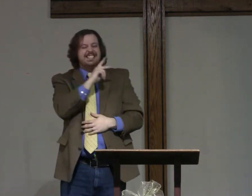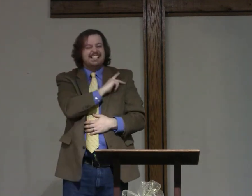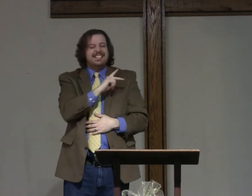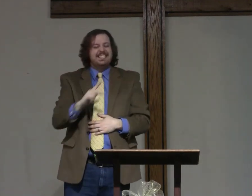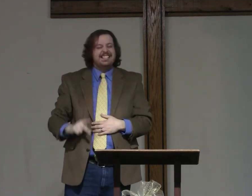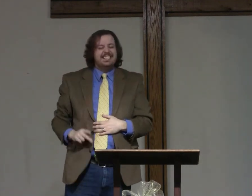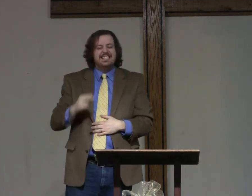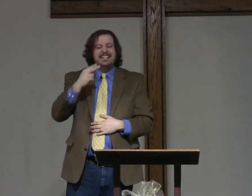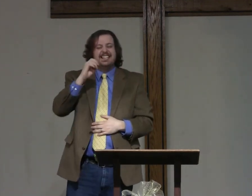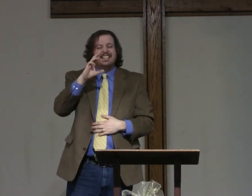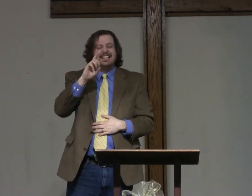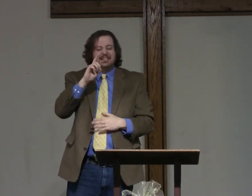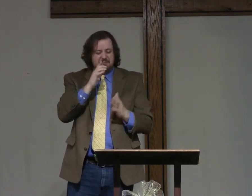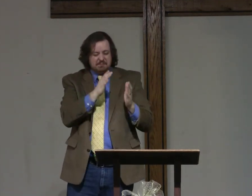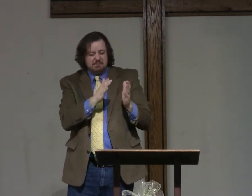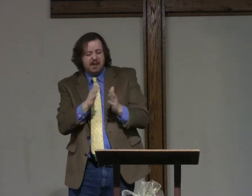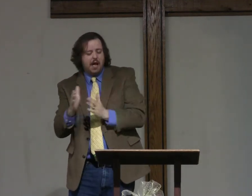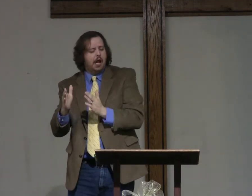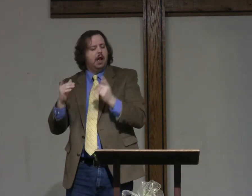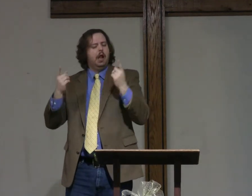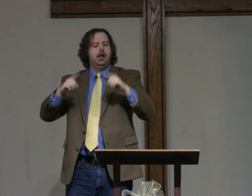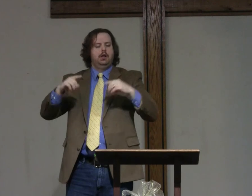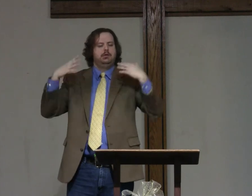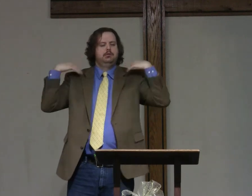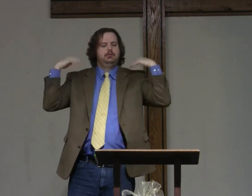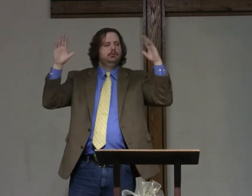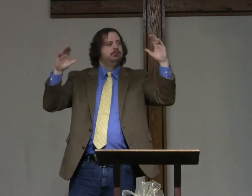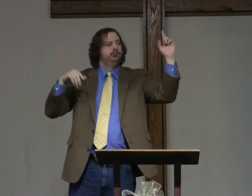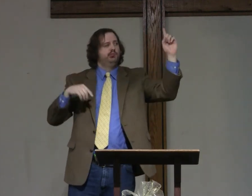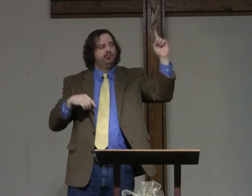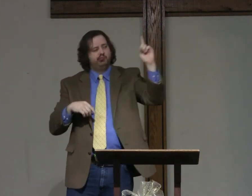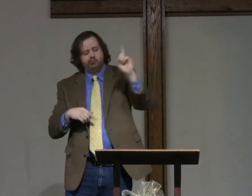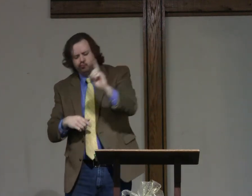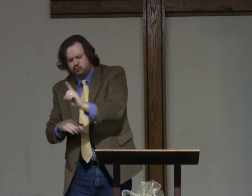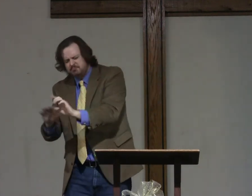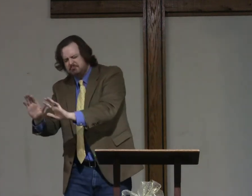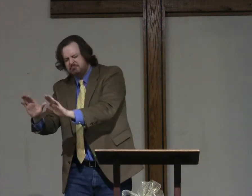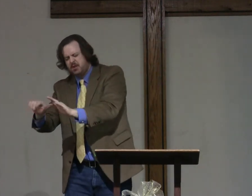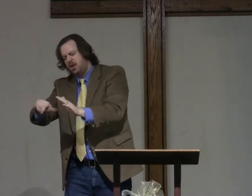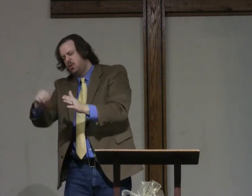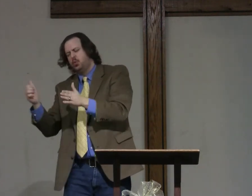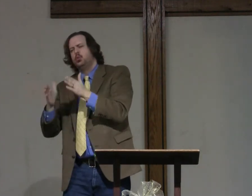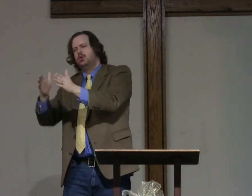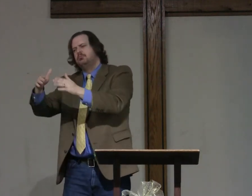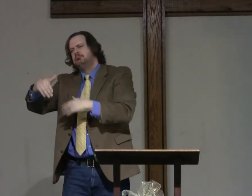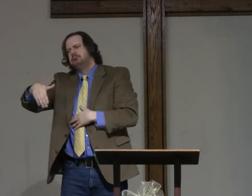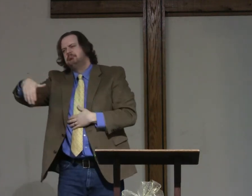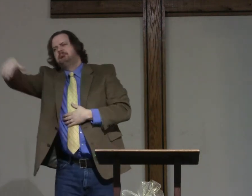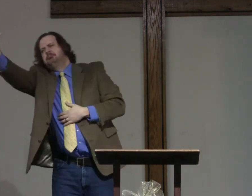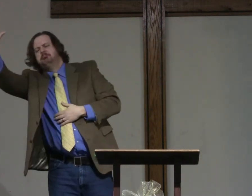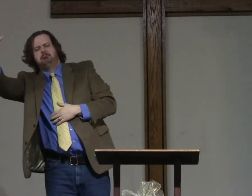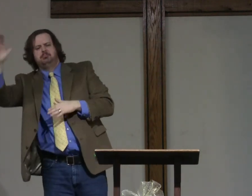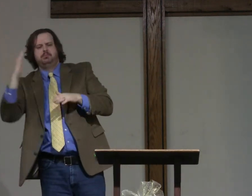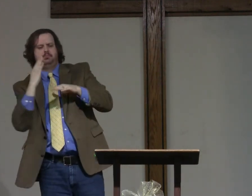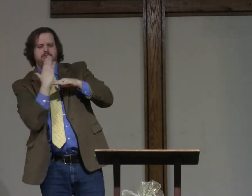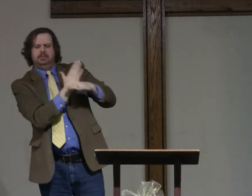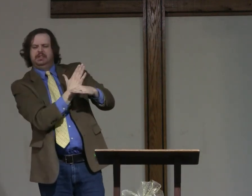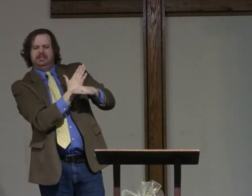And as they were preparing to go back to see King Herod, an angel came to them and said, "Go back a different